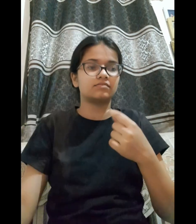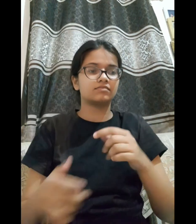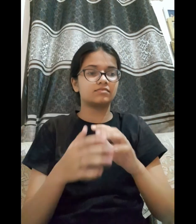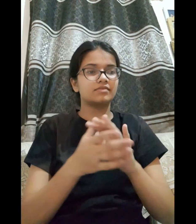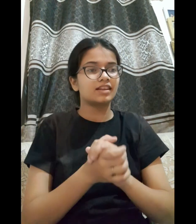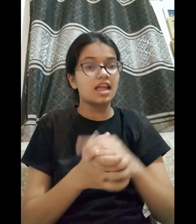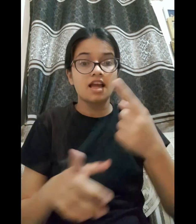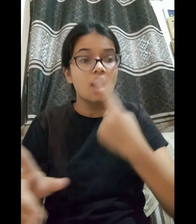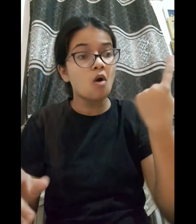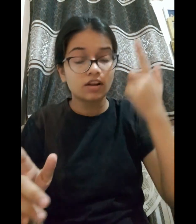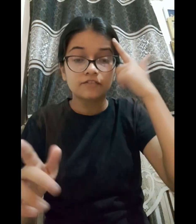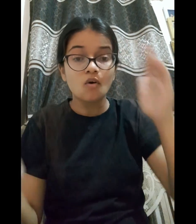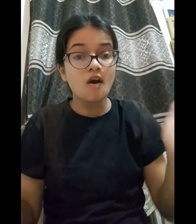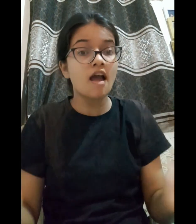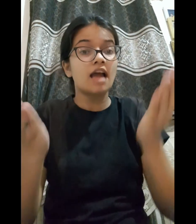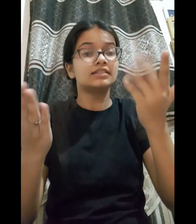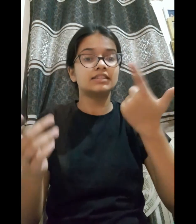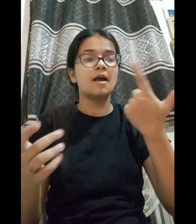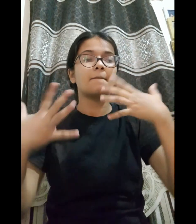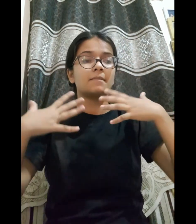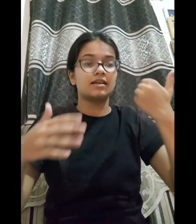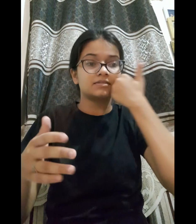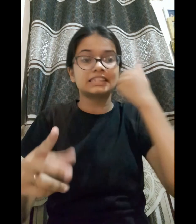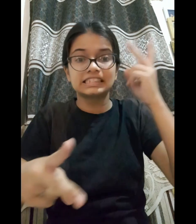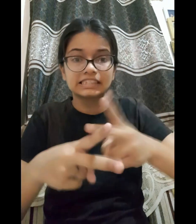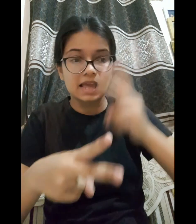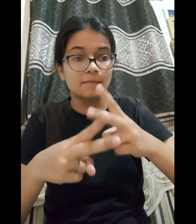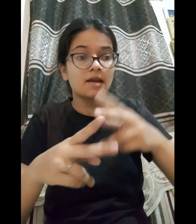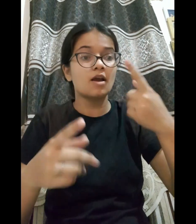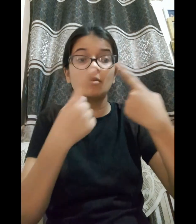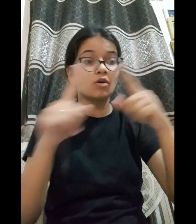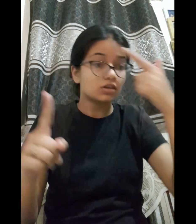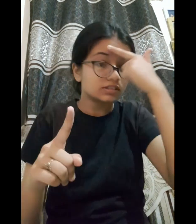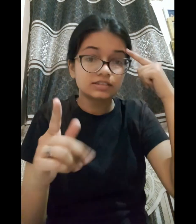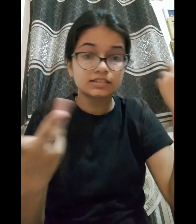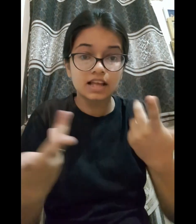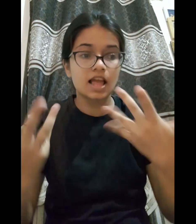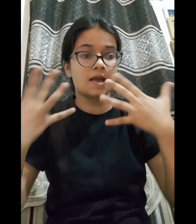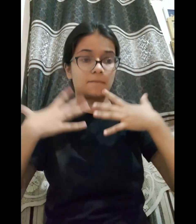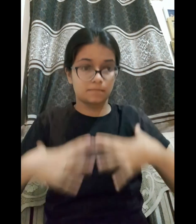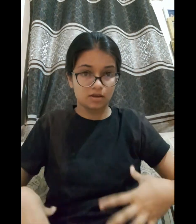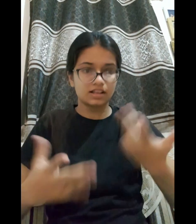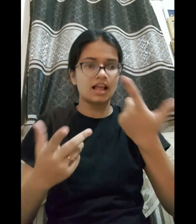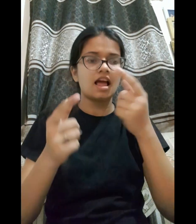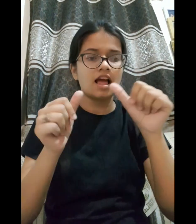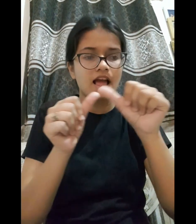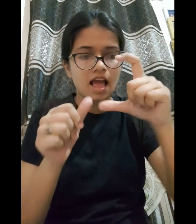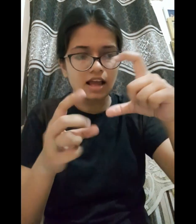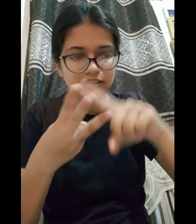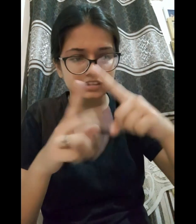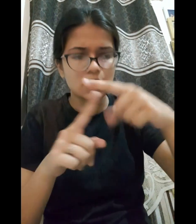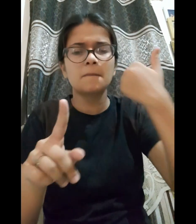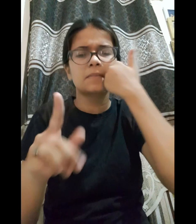it is actually encouraging bacterial resistance, because no antibiotic, whether it's azithromycin, whether it's